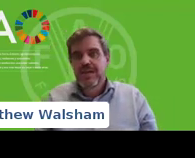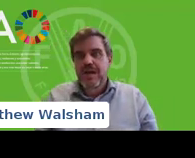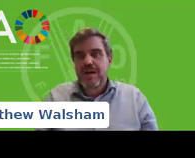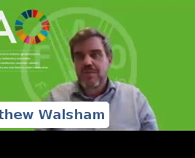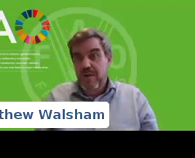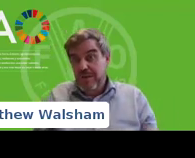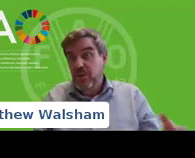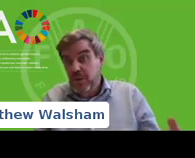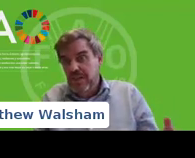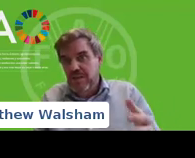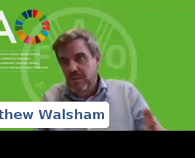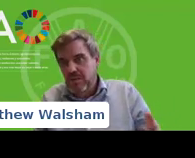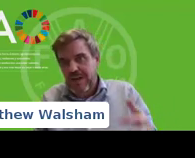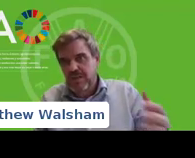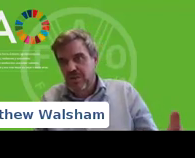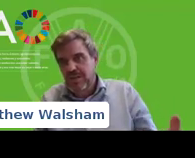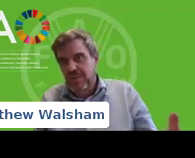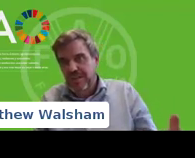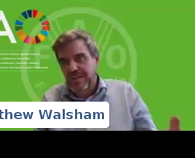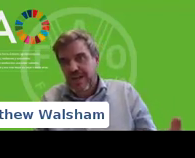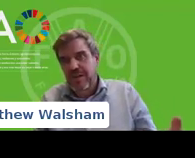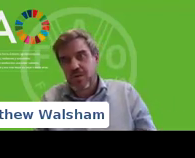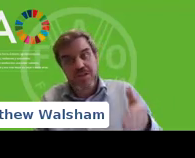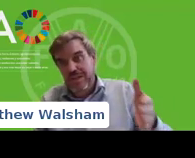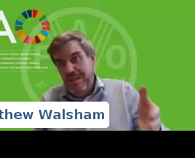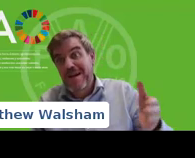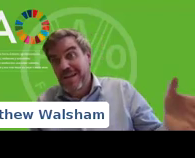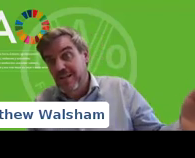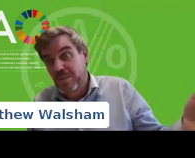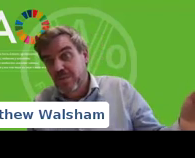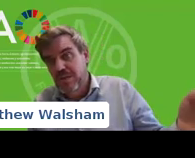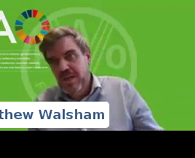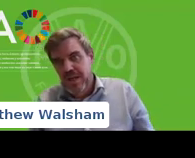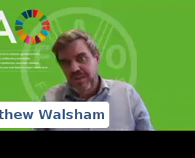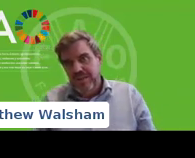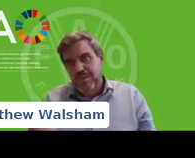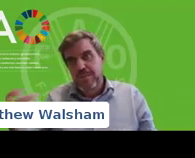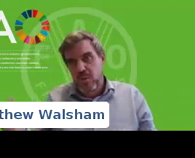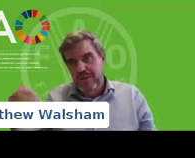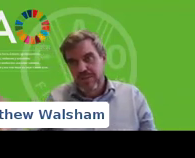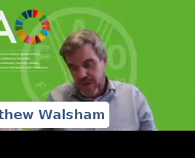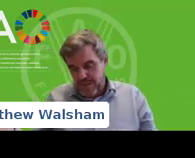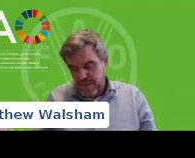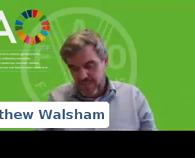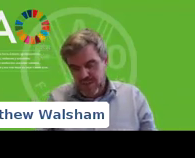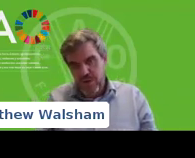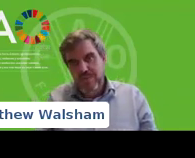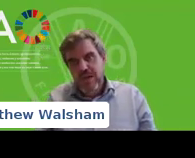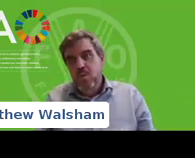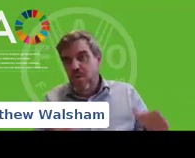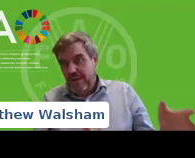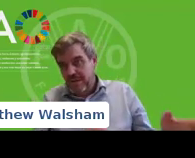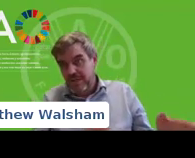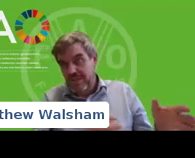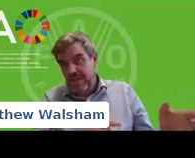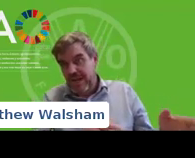unlikely to be very good examples of how to do this in practice out there, or certainly many examples. And I think that's been borne out in practice.